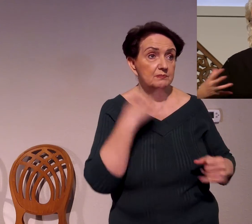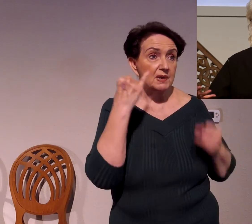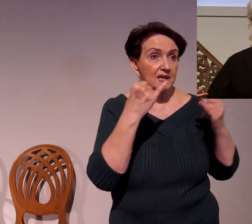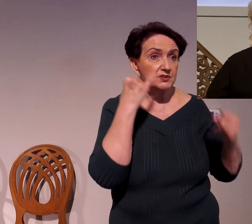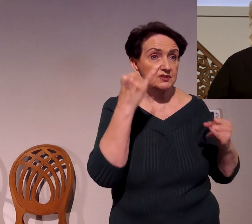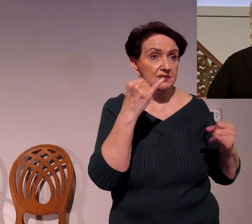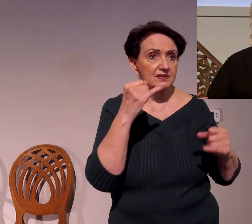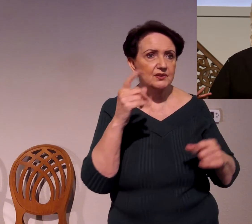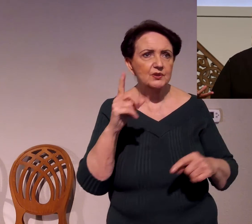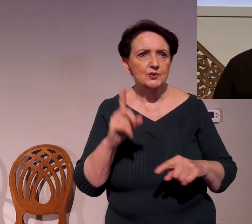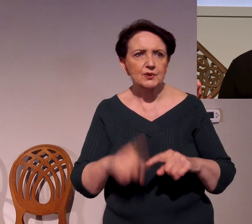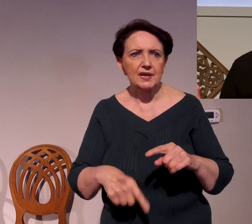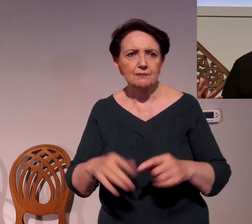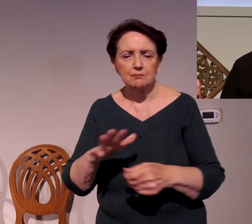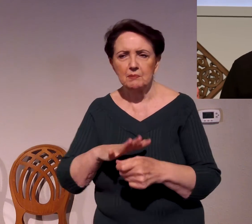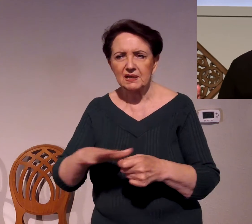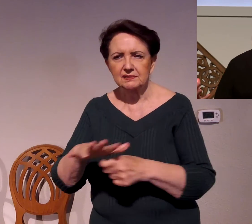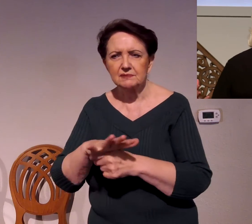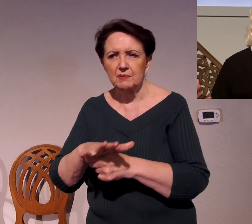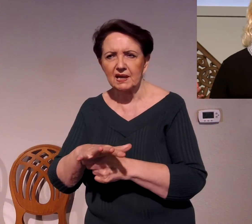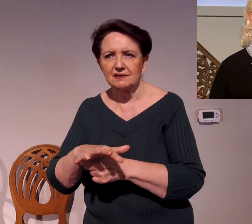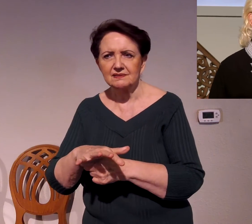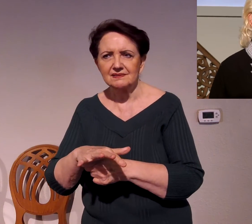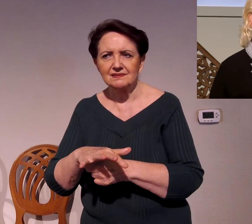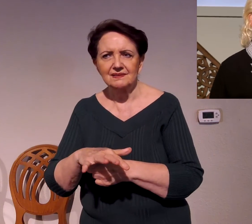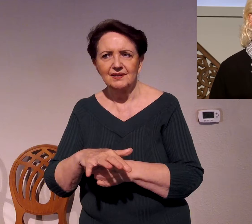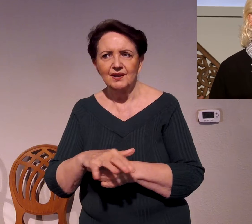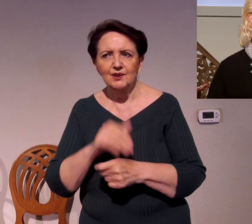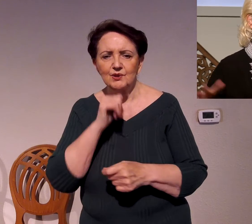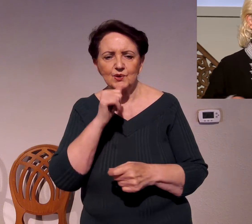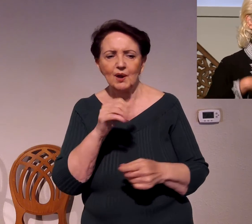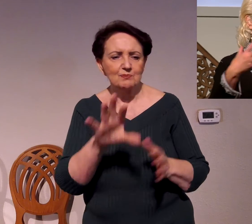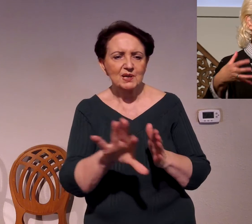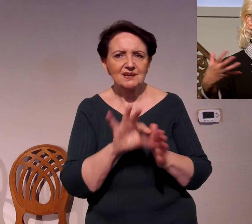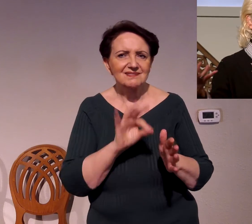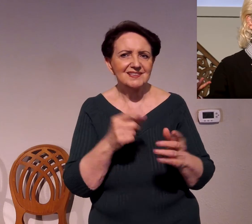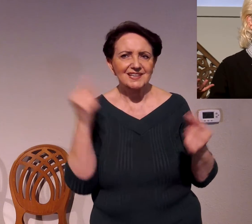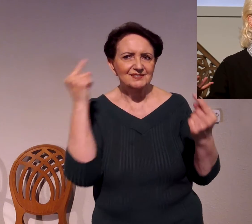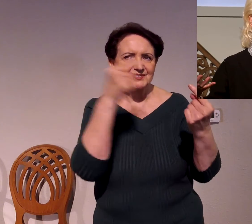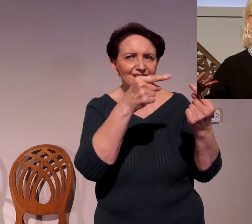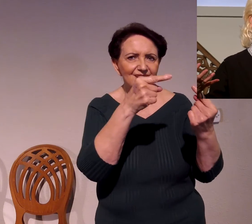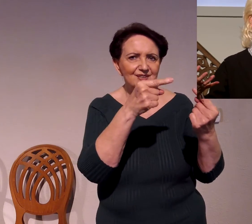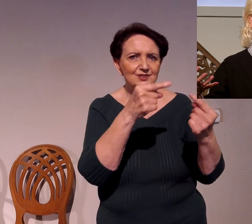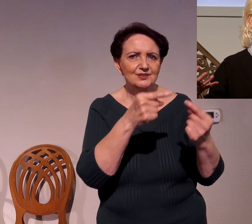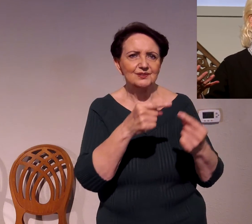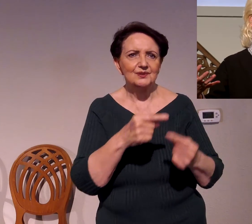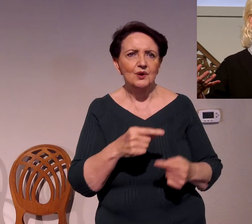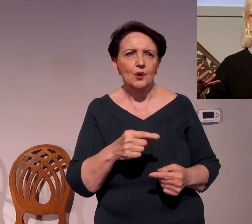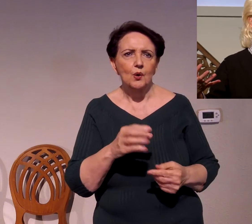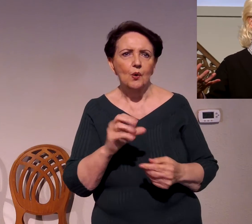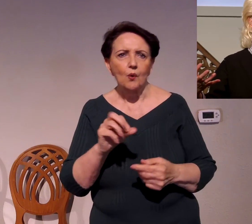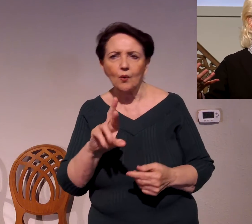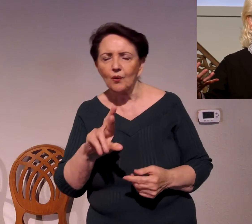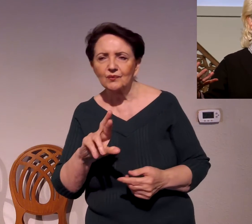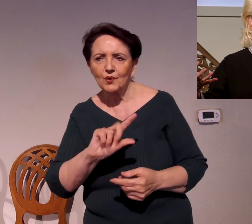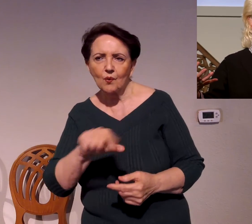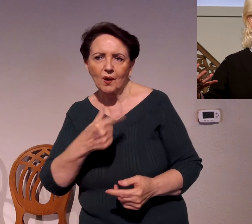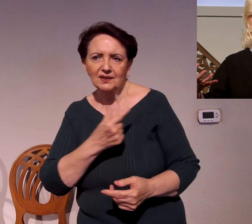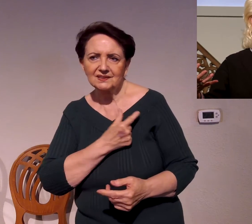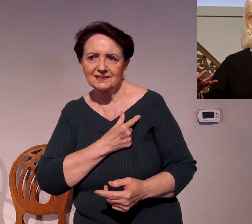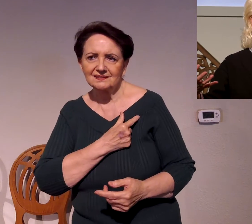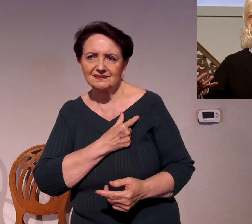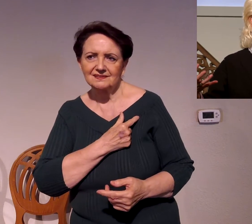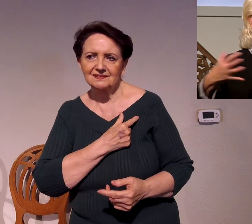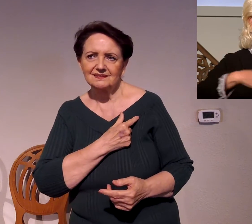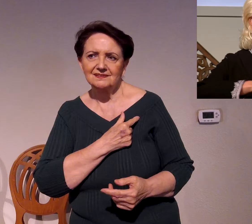can't make that space? We're not actually picking the destination or exploring the qualities of